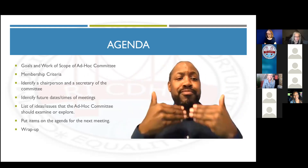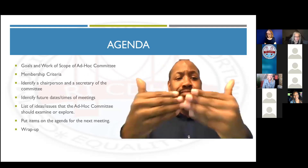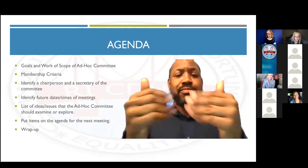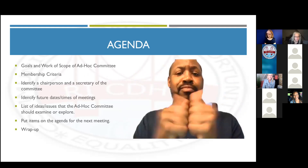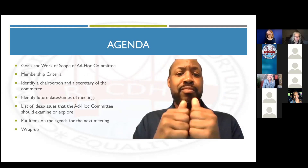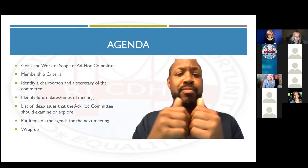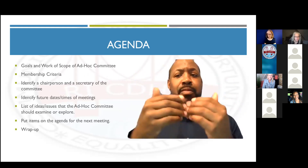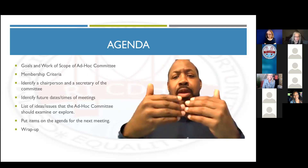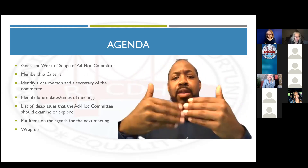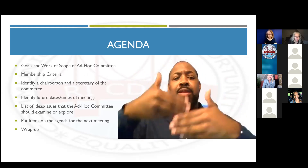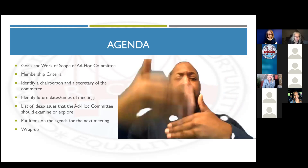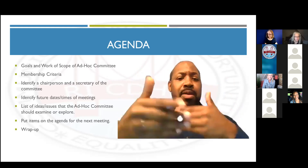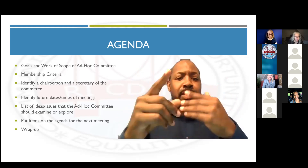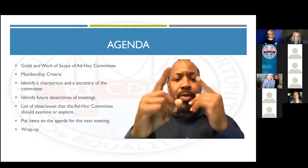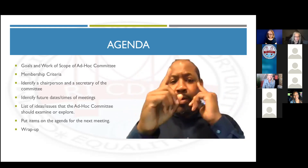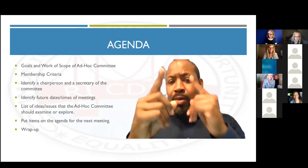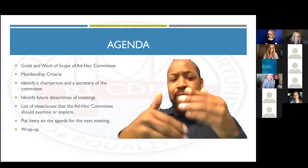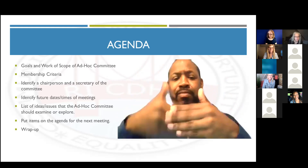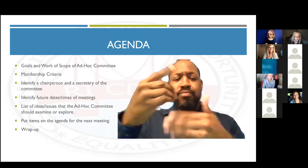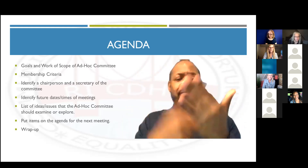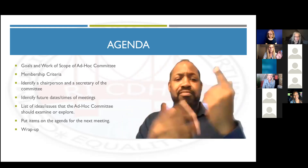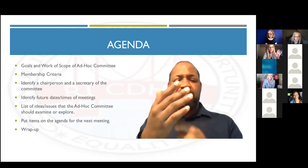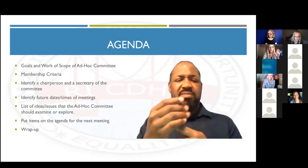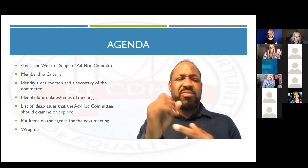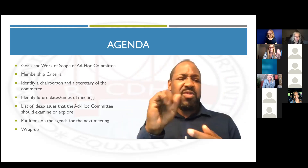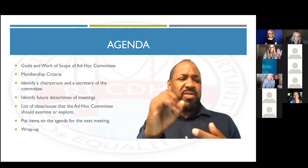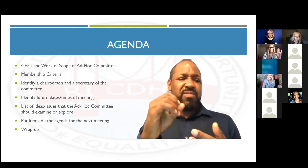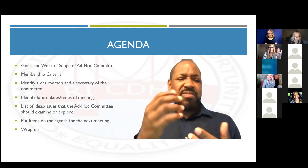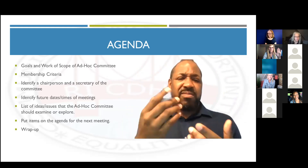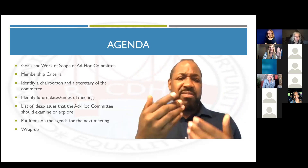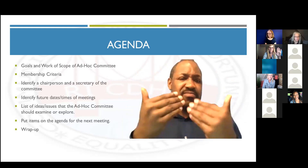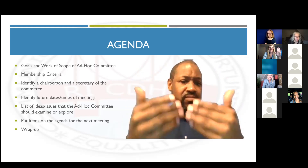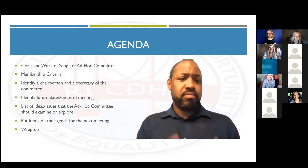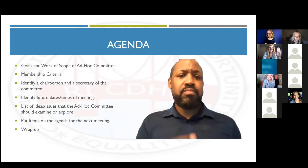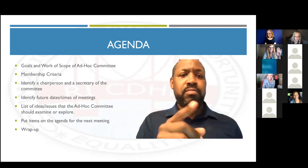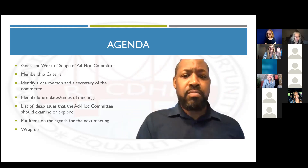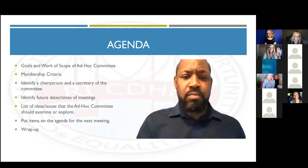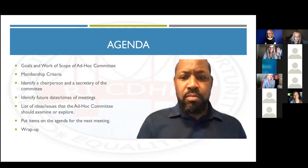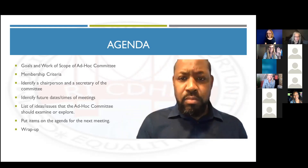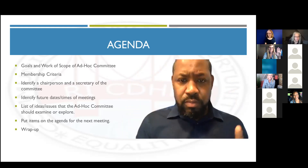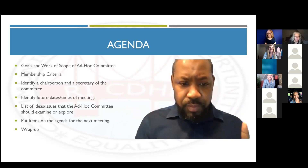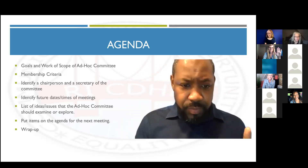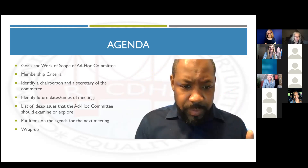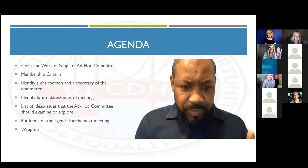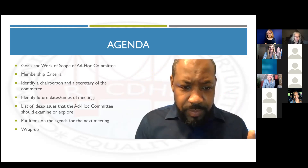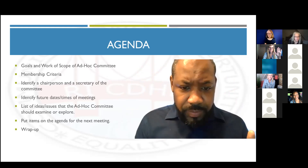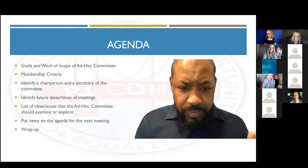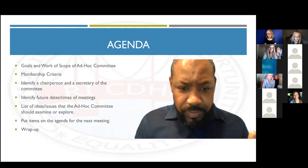little delay right now to go ahead and determine that. And then we can talk about some goals. Hi,